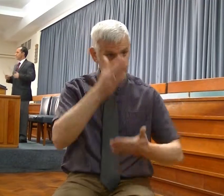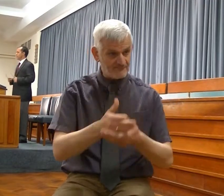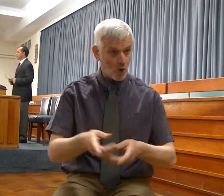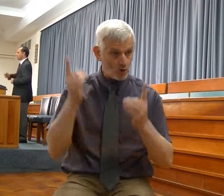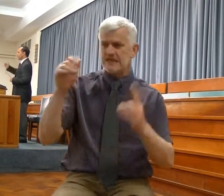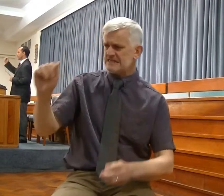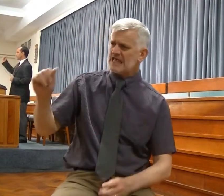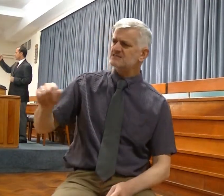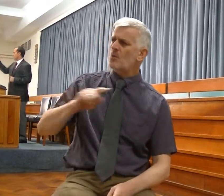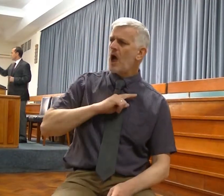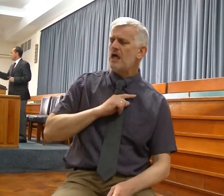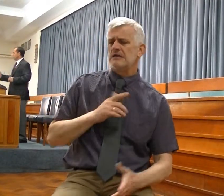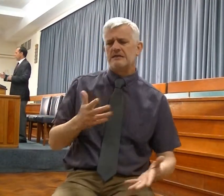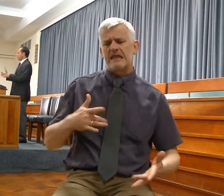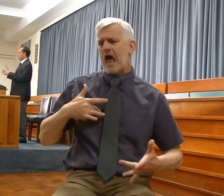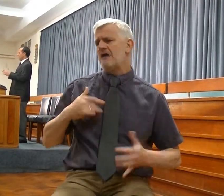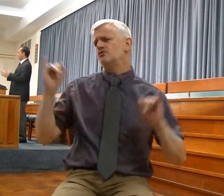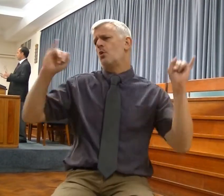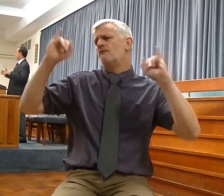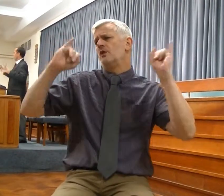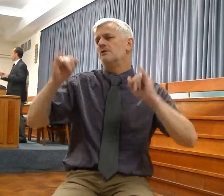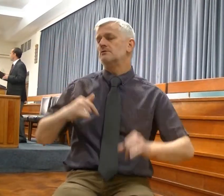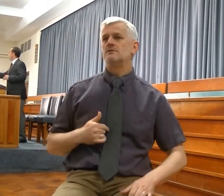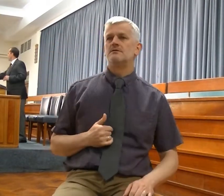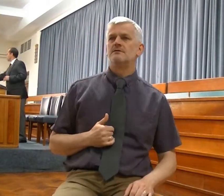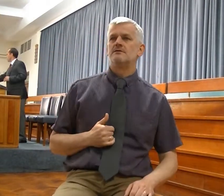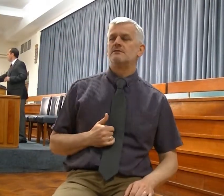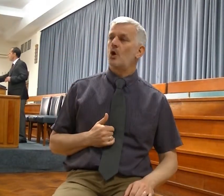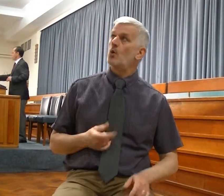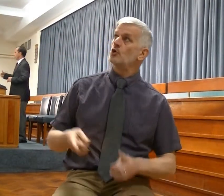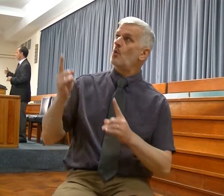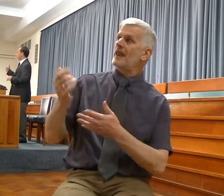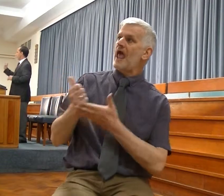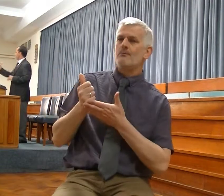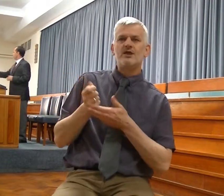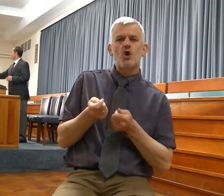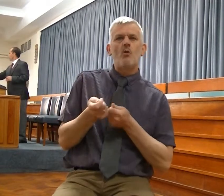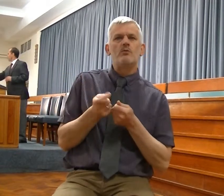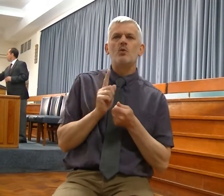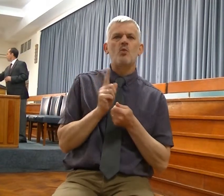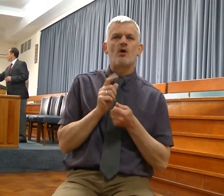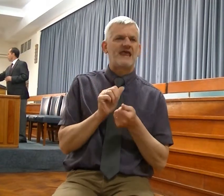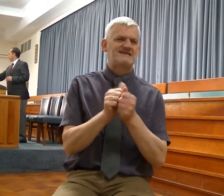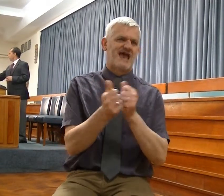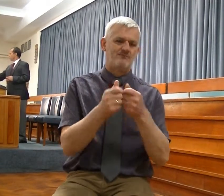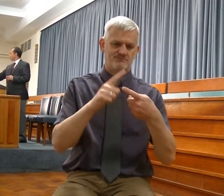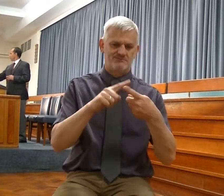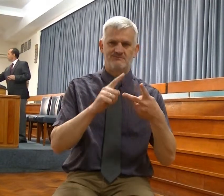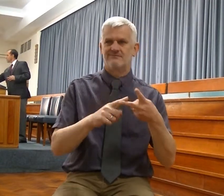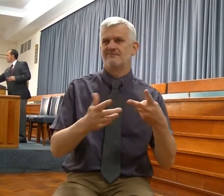many troubles in life. So I need God. God will help me to cope with my exam. God will help me to cope with